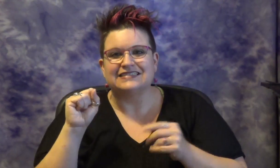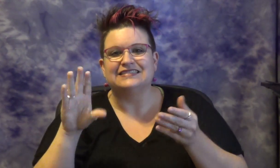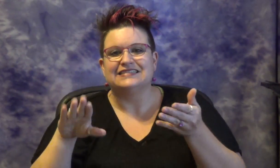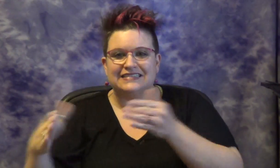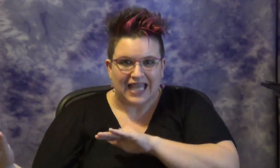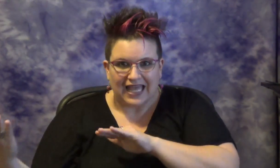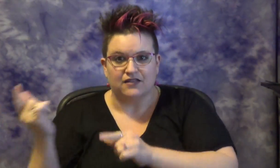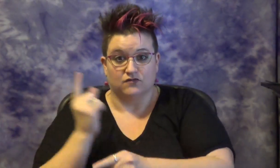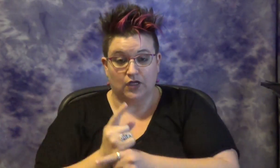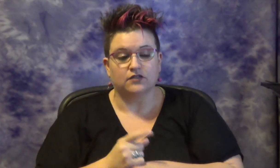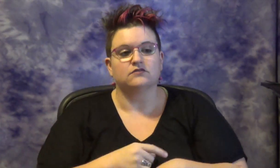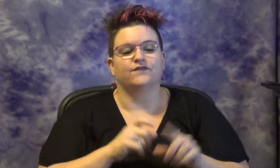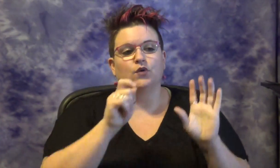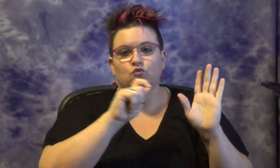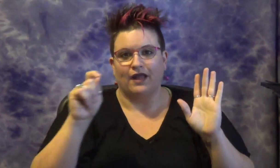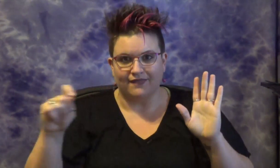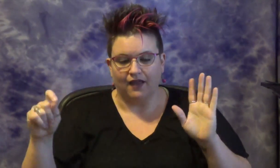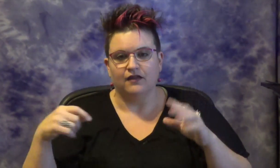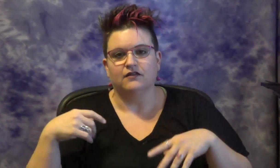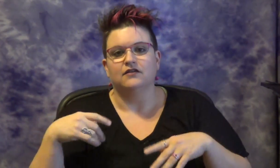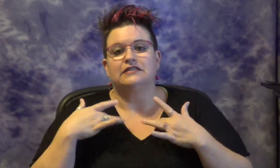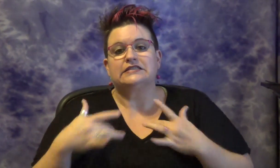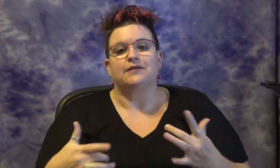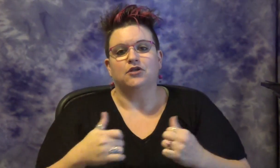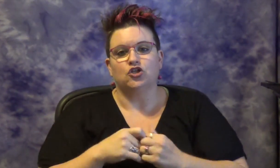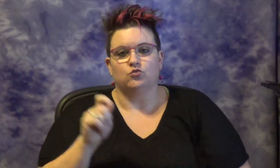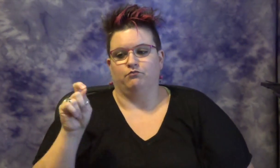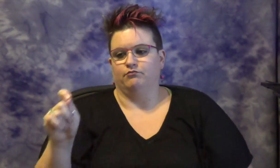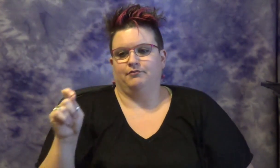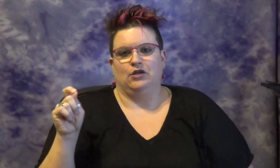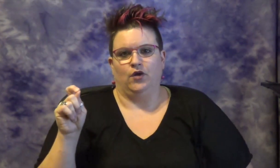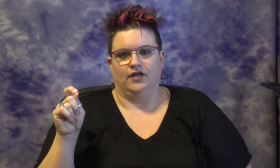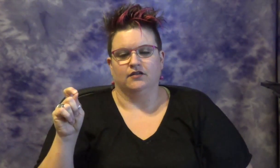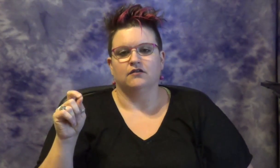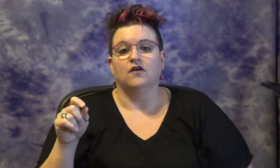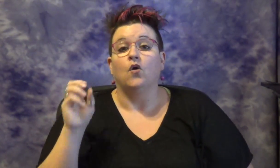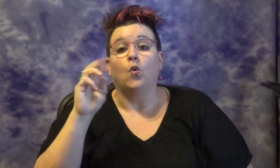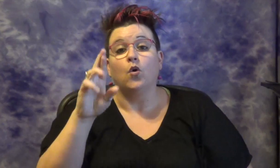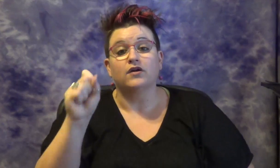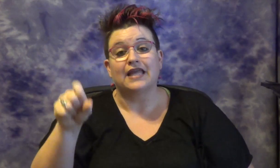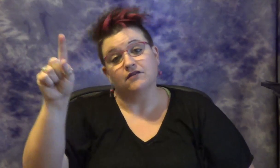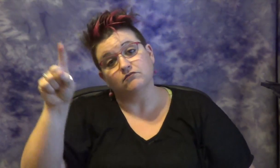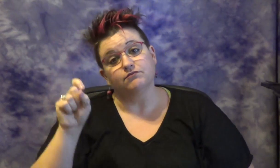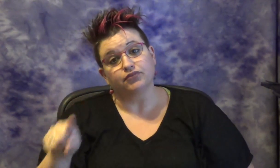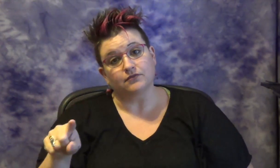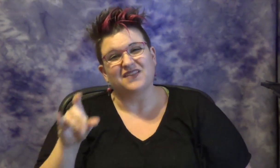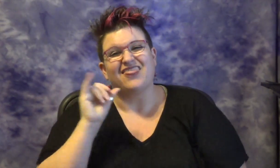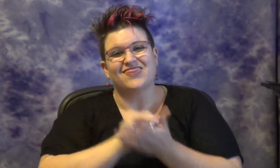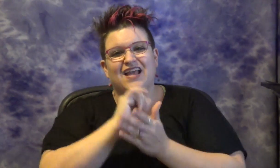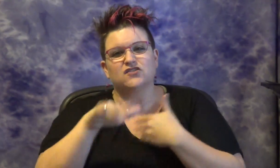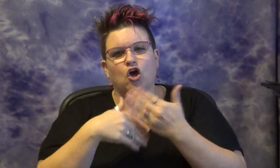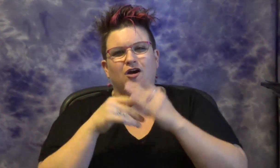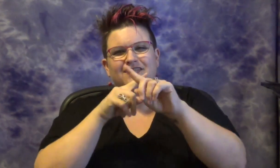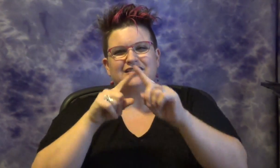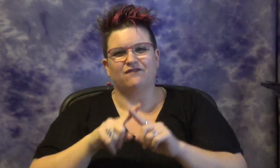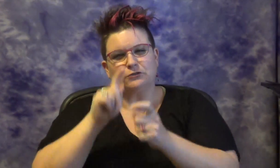bird is dead, right? You would know that the rule would be that you would have to do a period, or you could do an exclamation